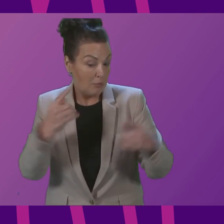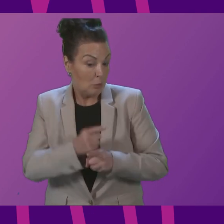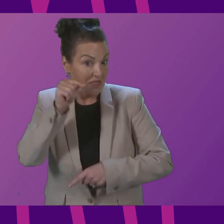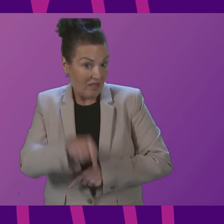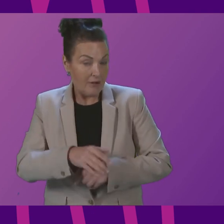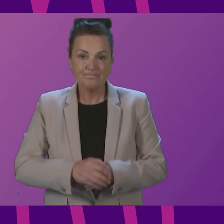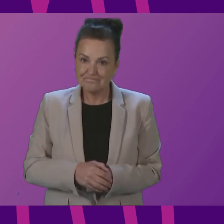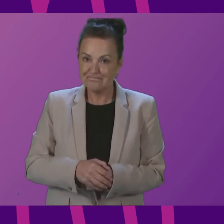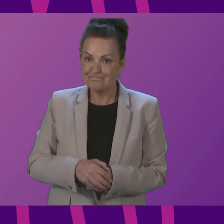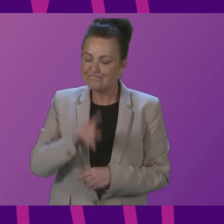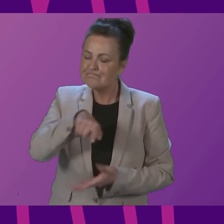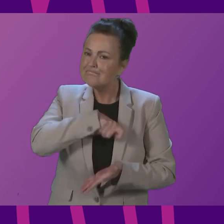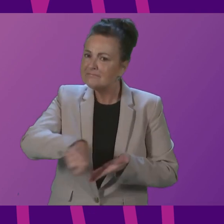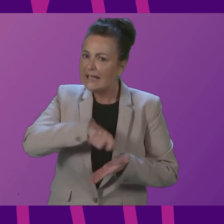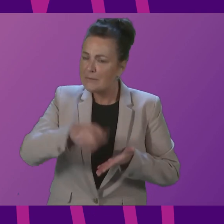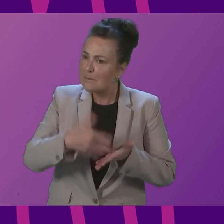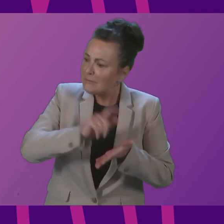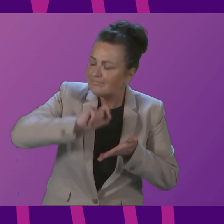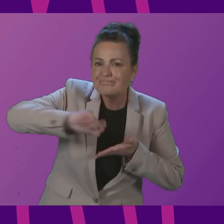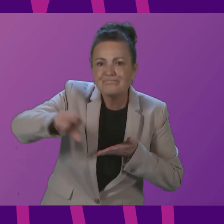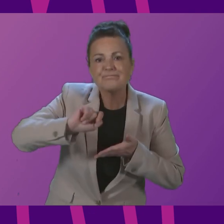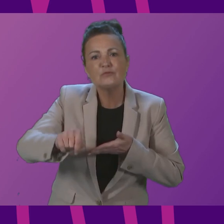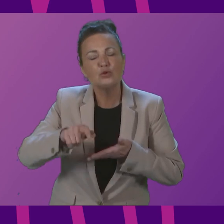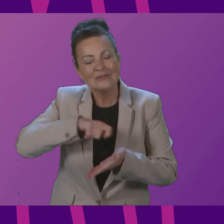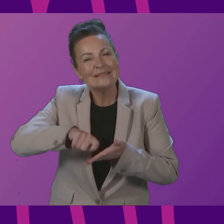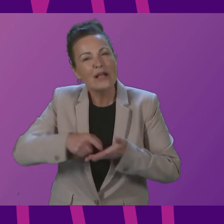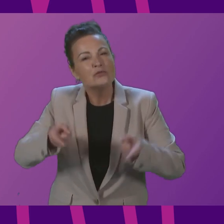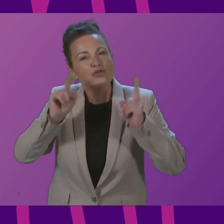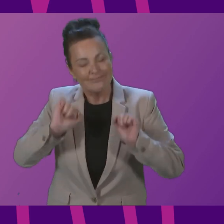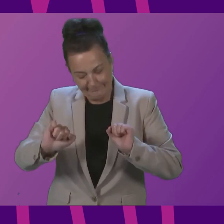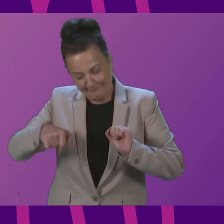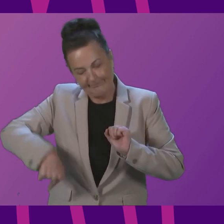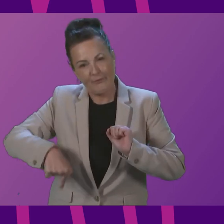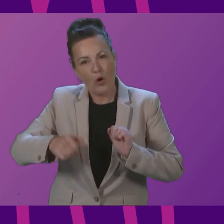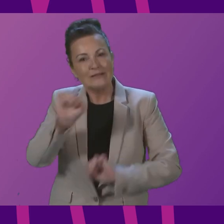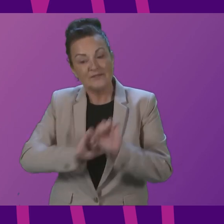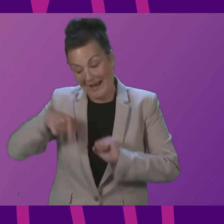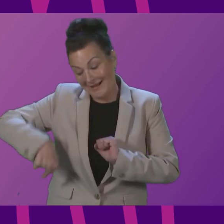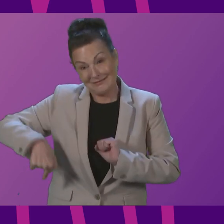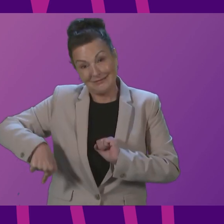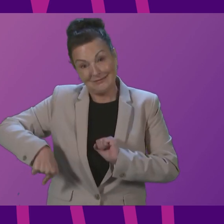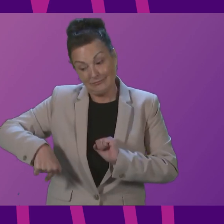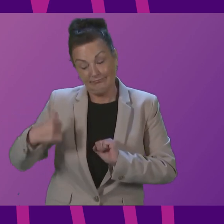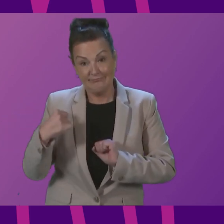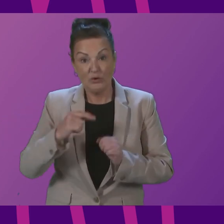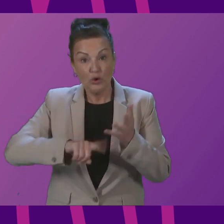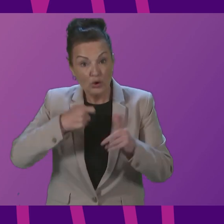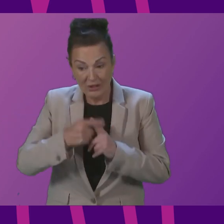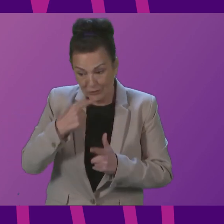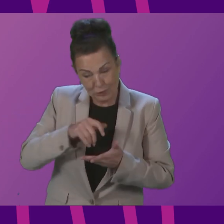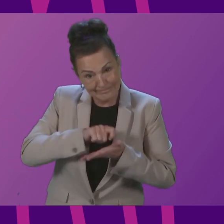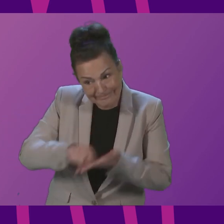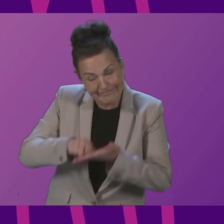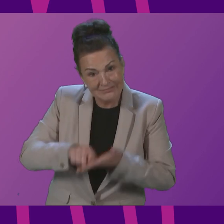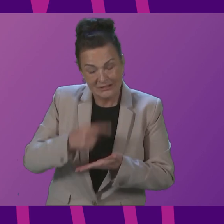Justice and Veterans has written to the Secretary of State for Defence to seek clarity on the projected timeline for resumption of the flights and to impress on the Secretary